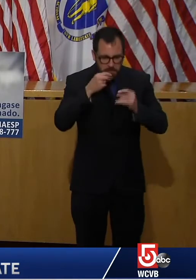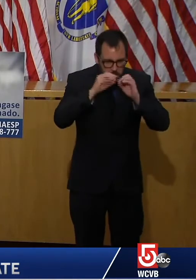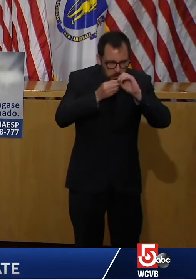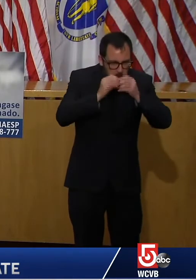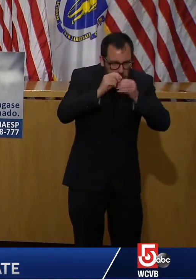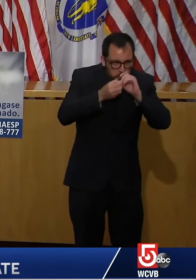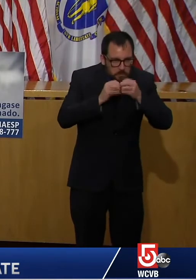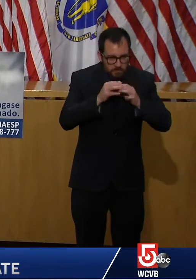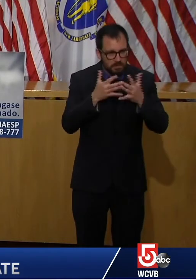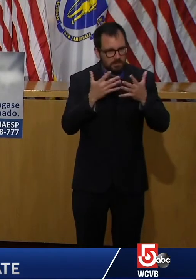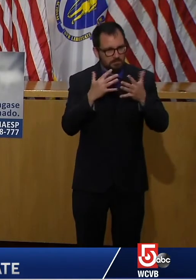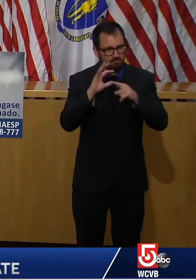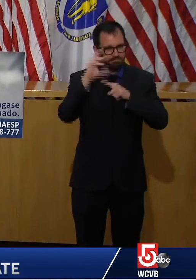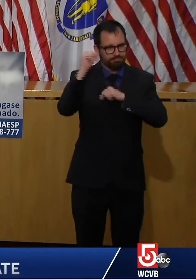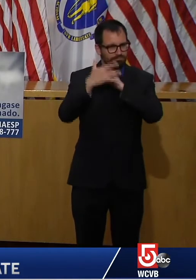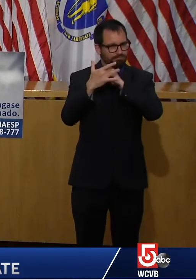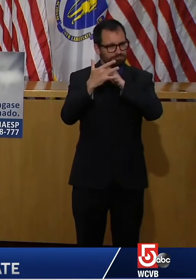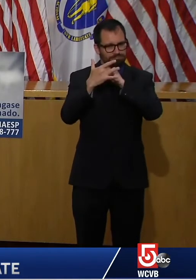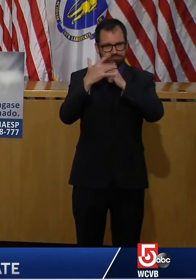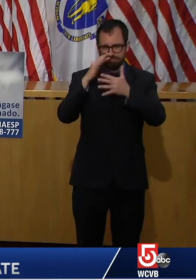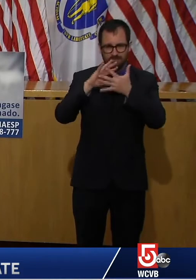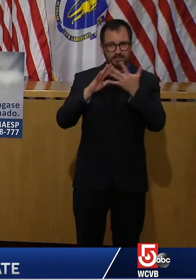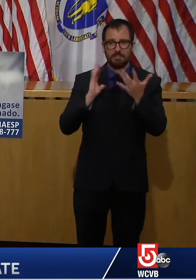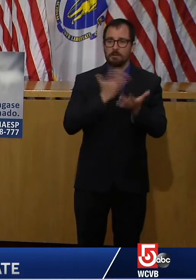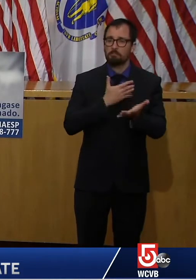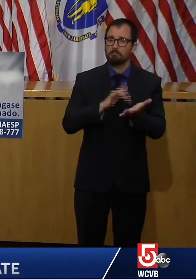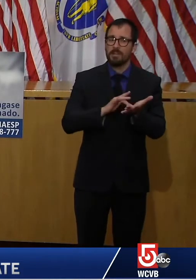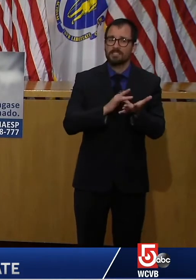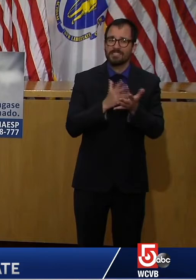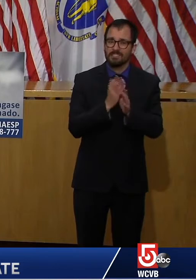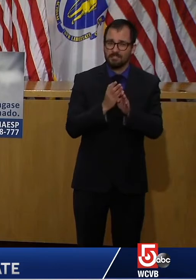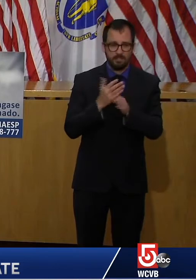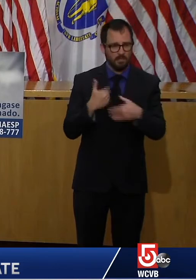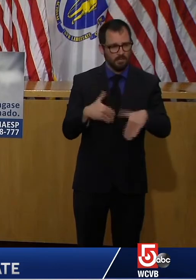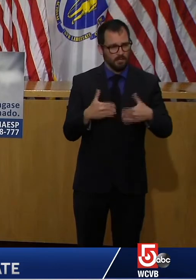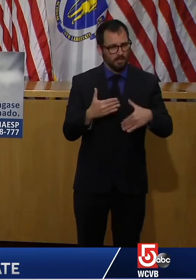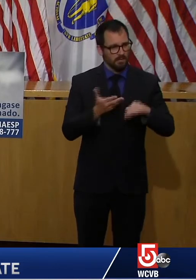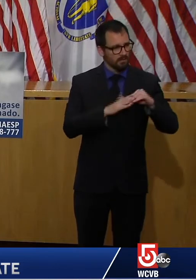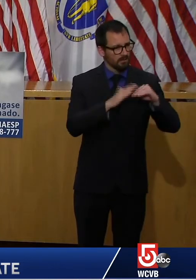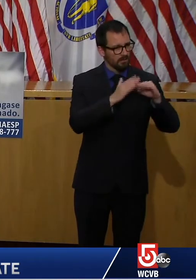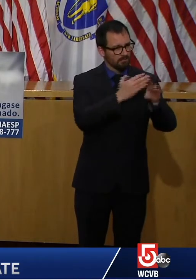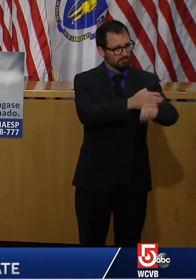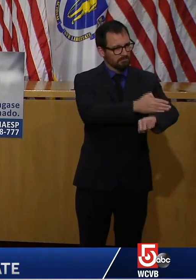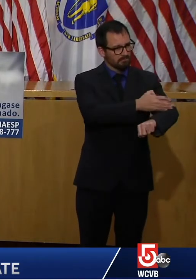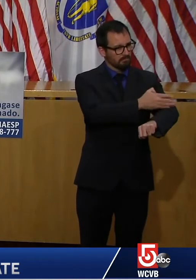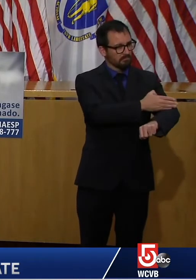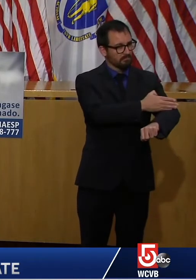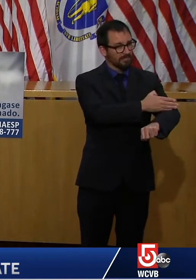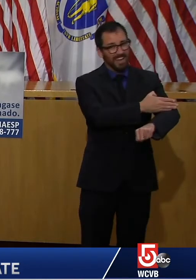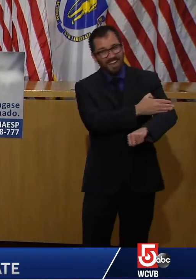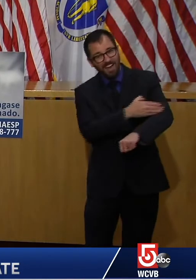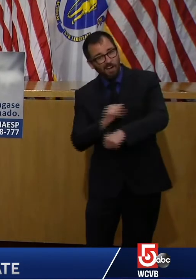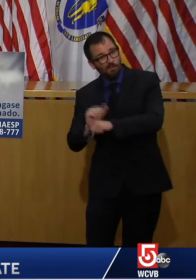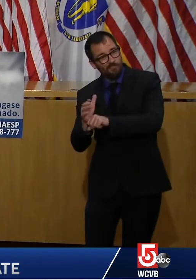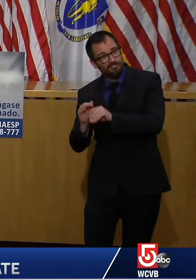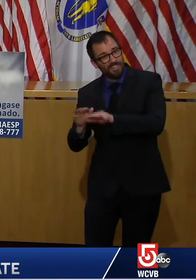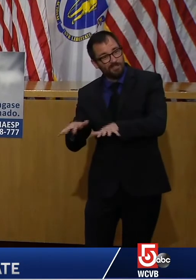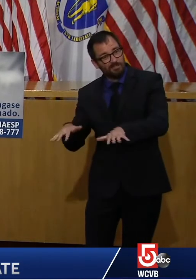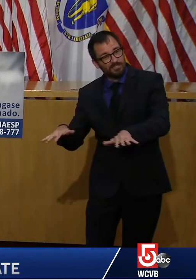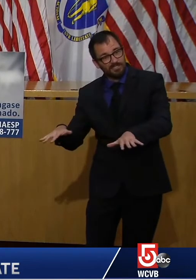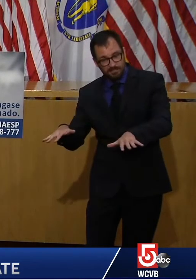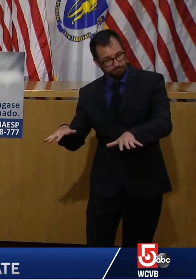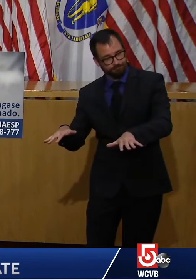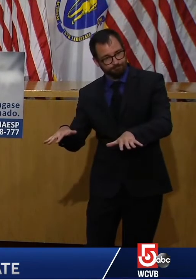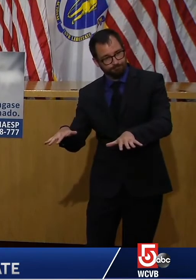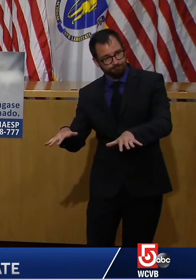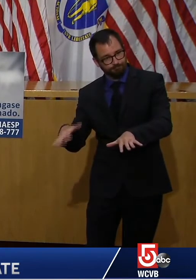are countless. But COVID is a new infectious disease without treatment at this time. And we need